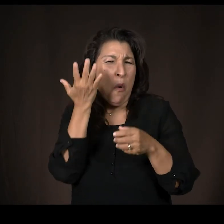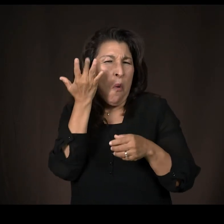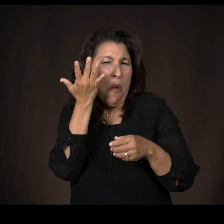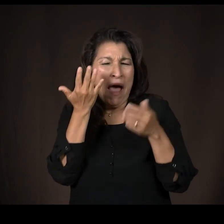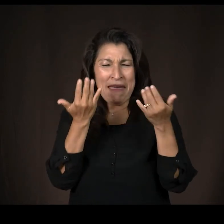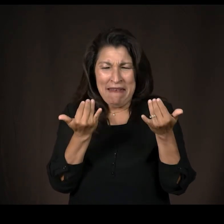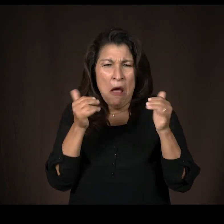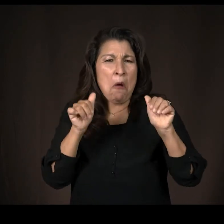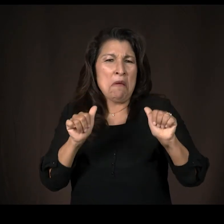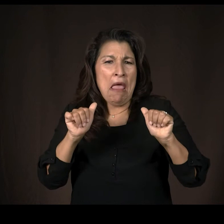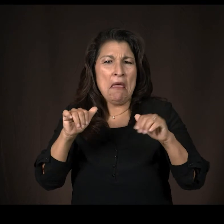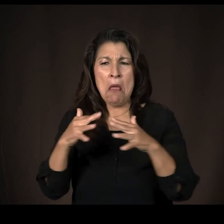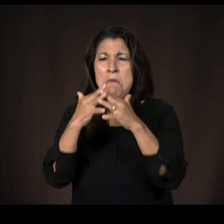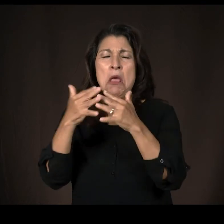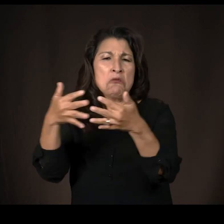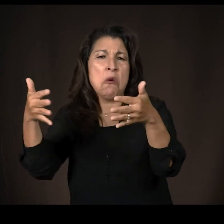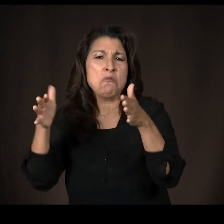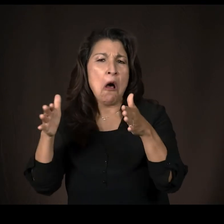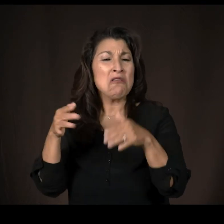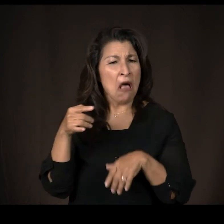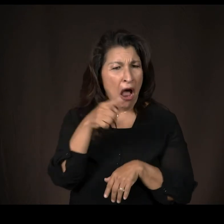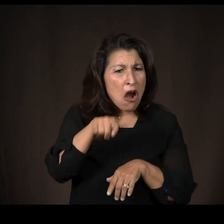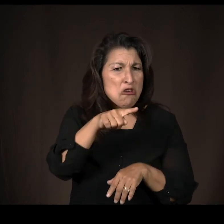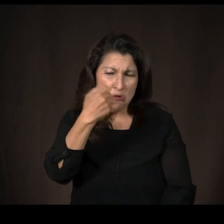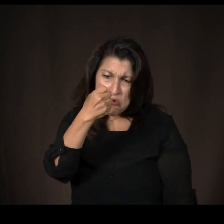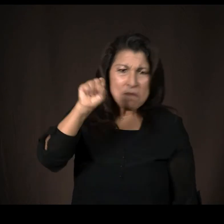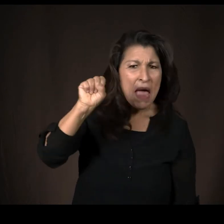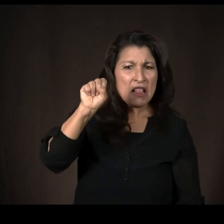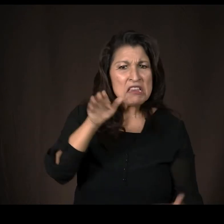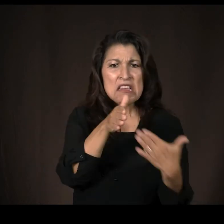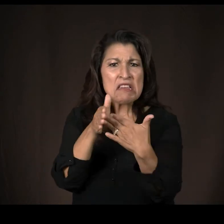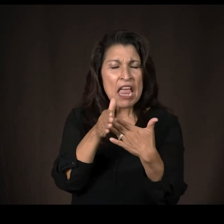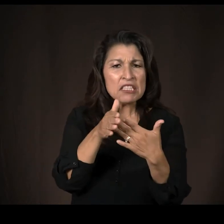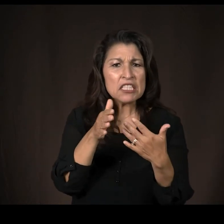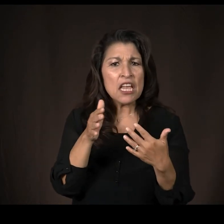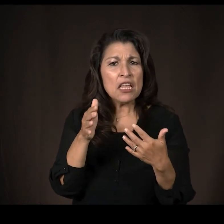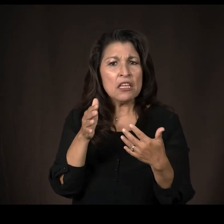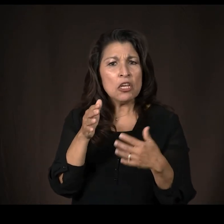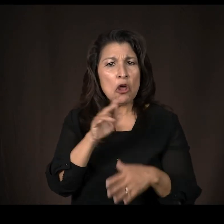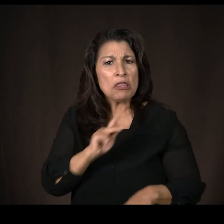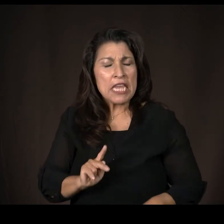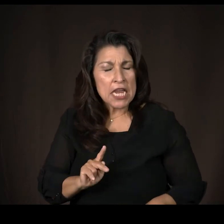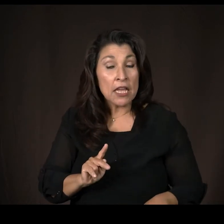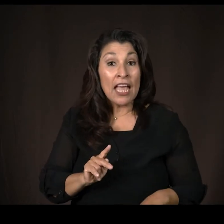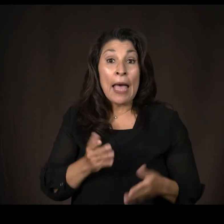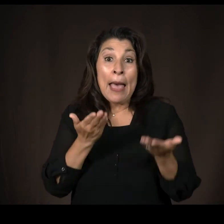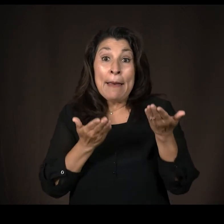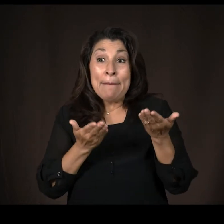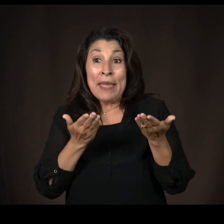wall? Are you rebelling against the king? They're trying to make them afraid. Maybe the king will come in and smash them all again.